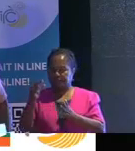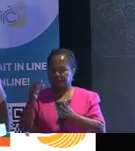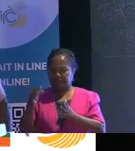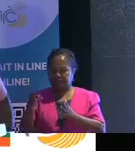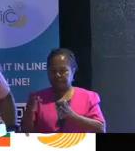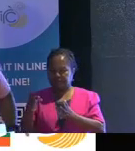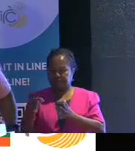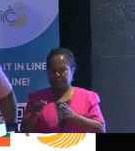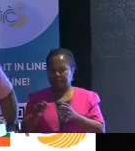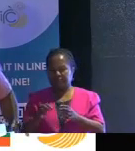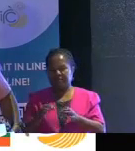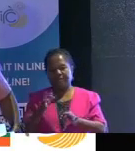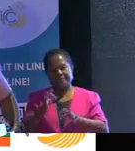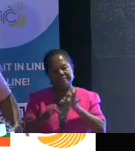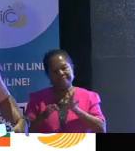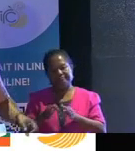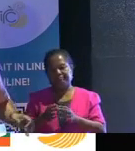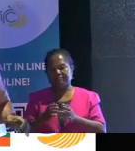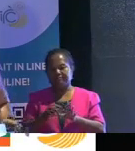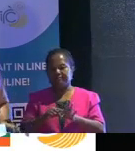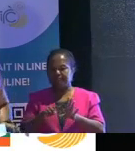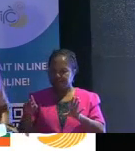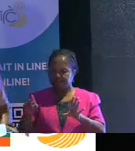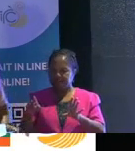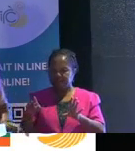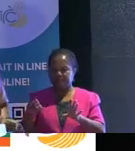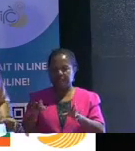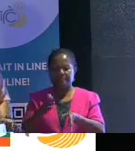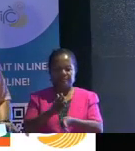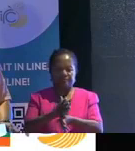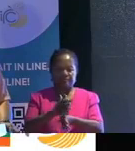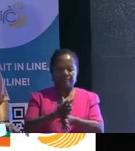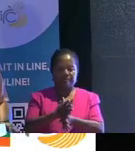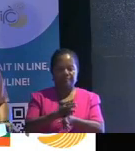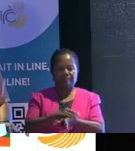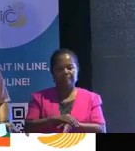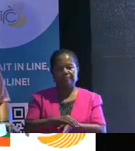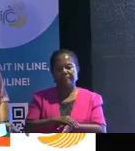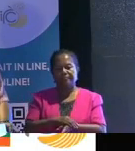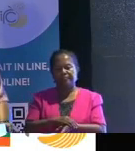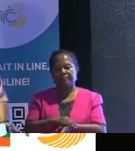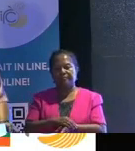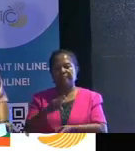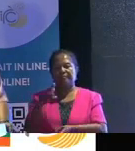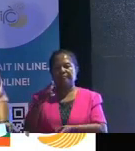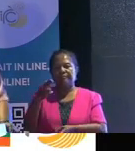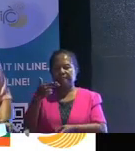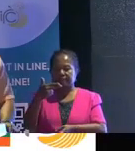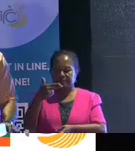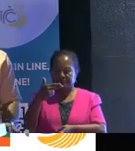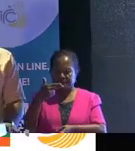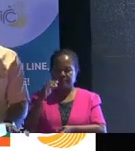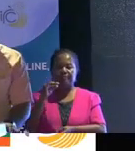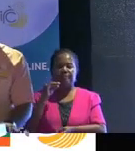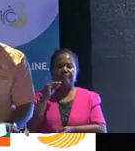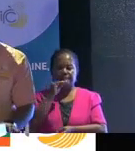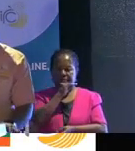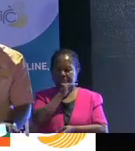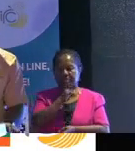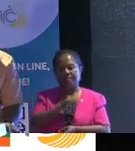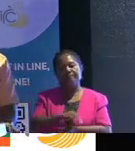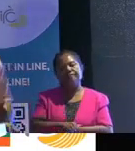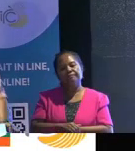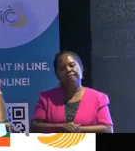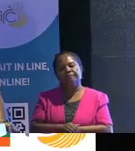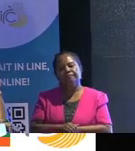employment. Over the course of his employment, salary was 700 kina. So the amount that